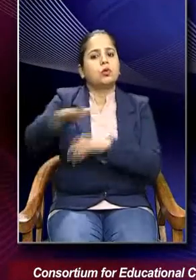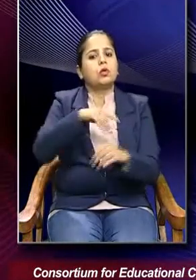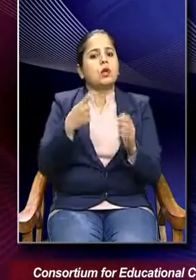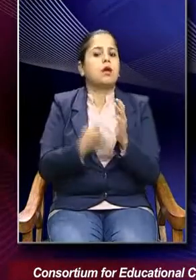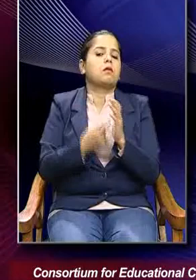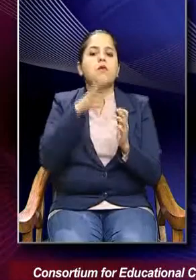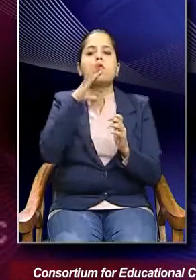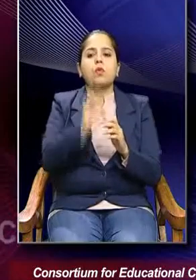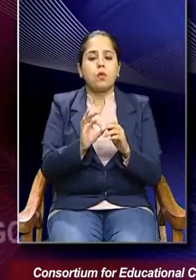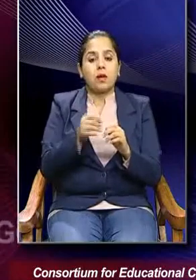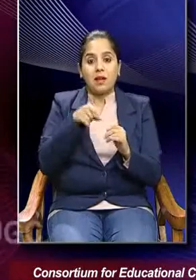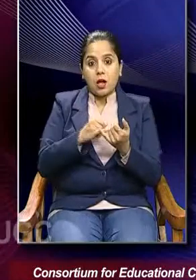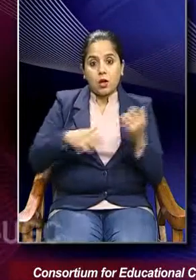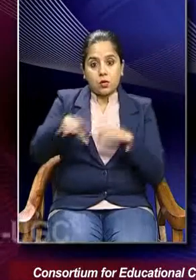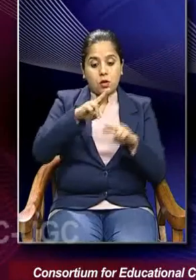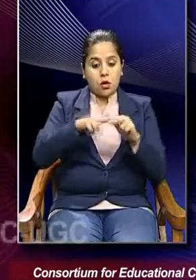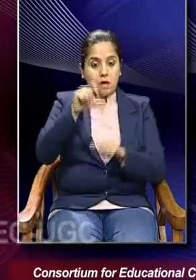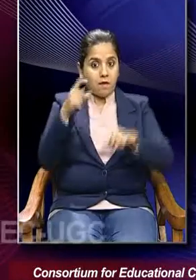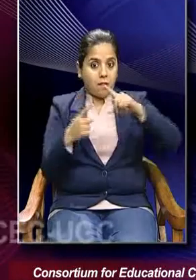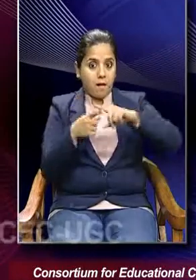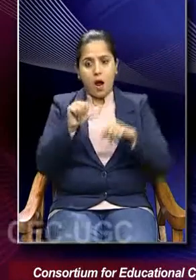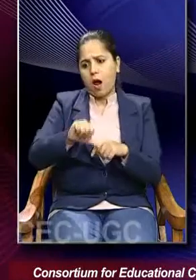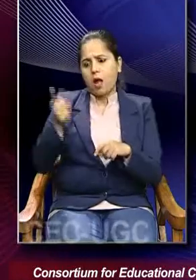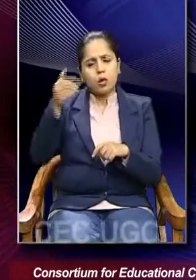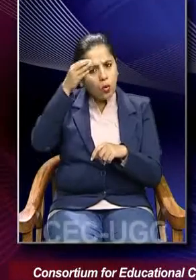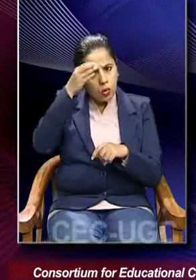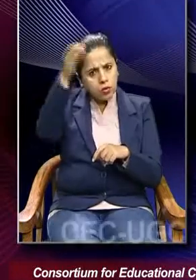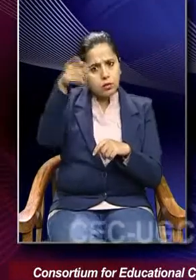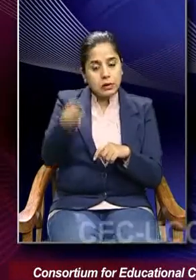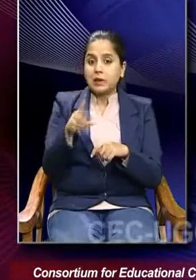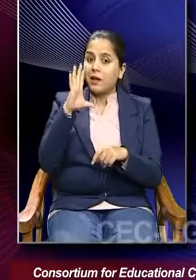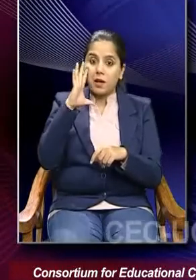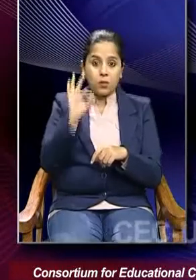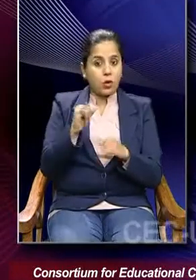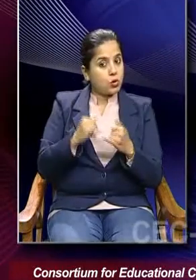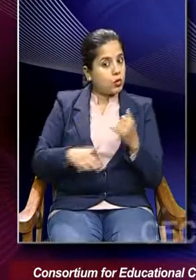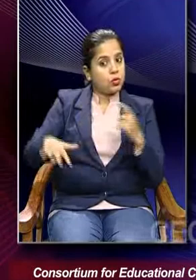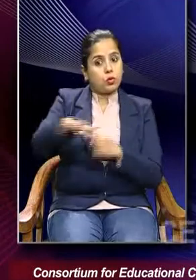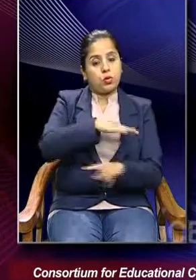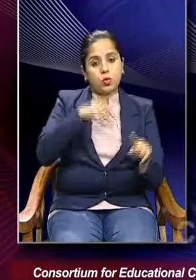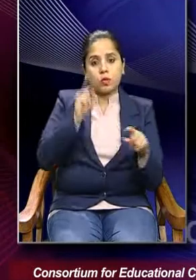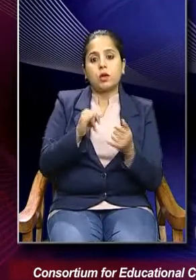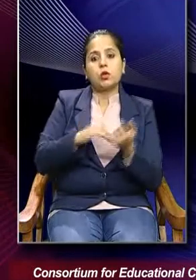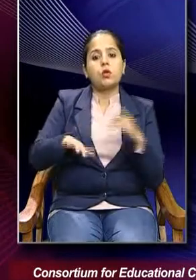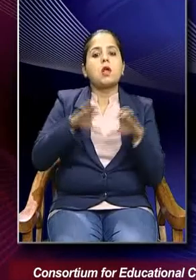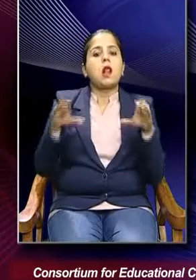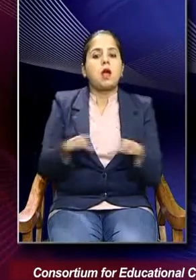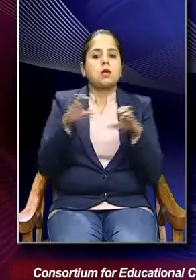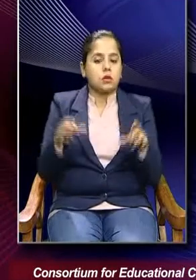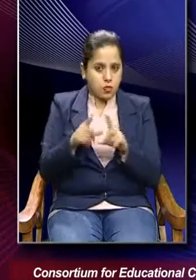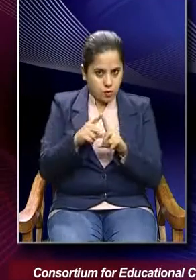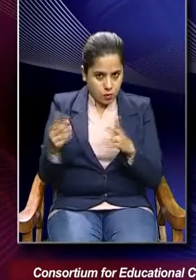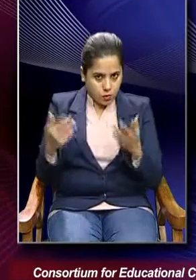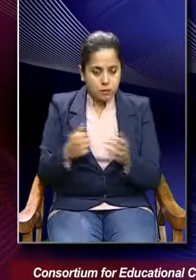Now, along with social fact, the other concept which is very important in sociology is social action.